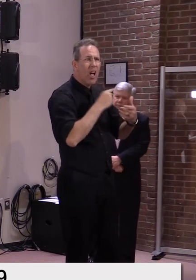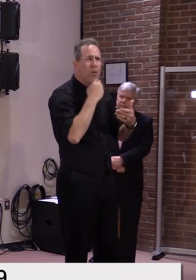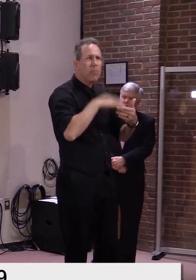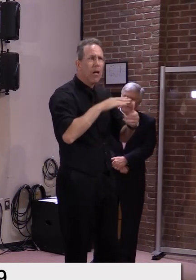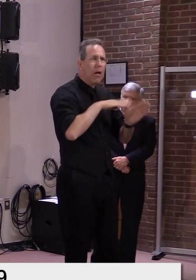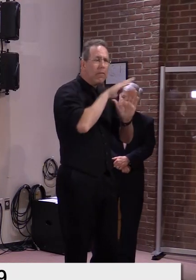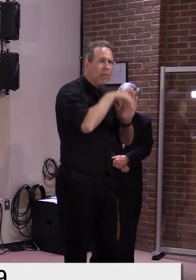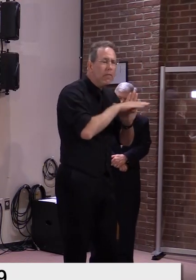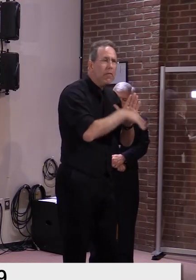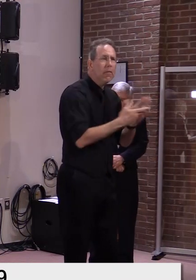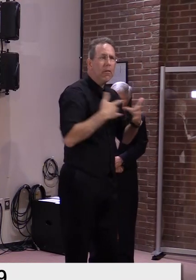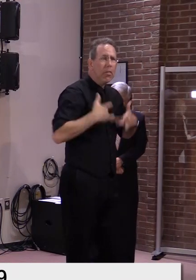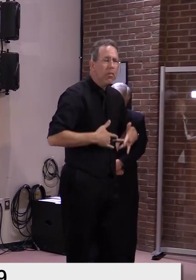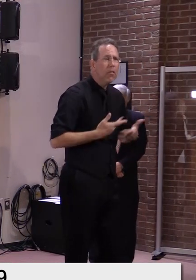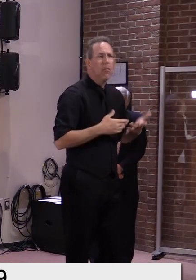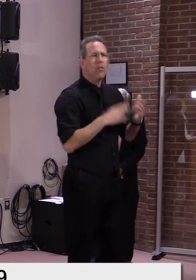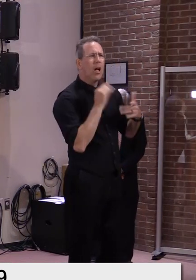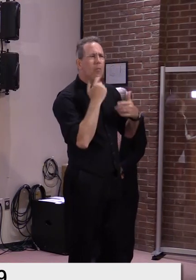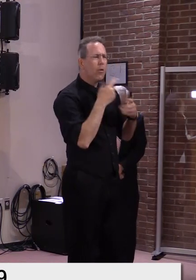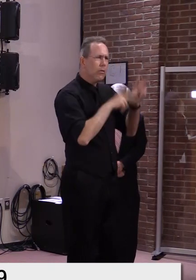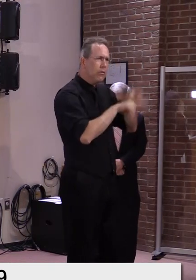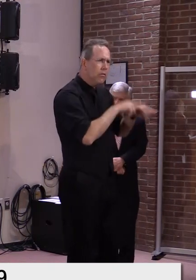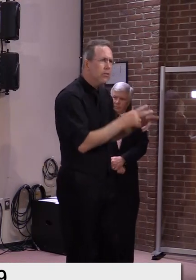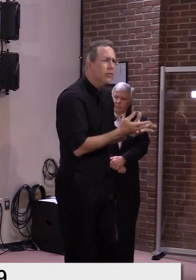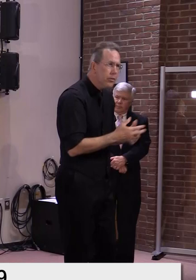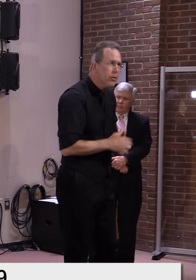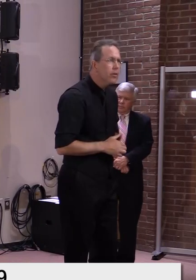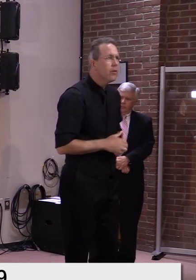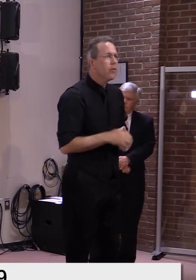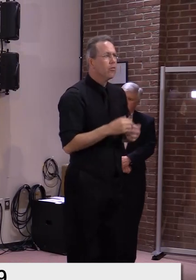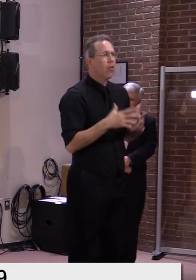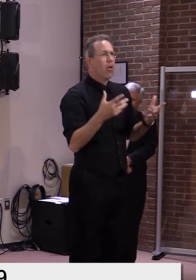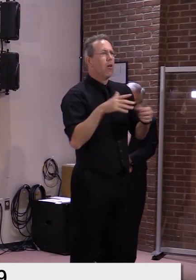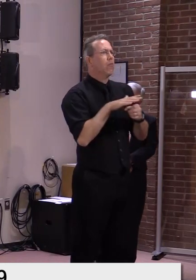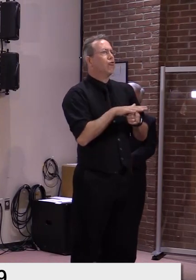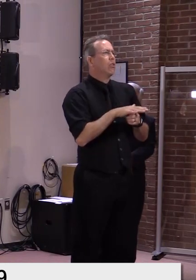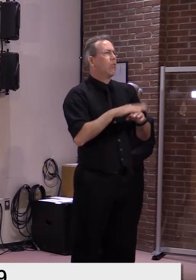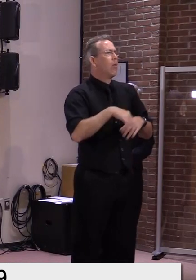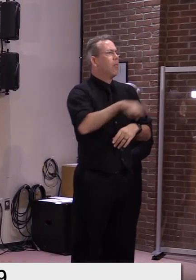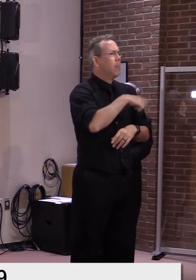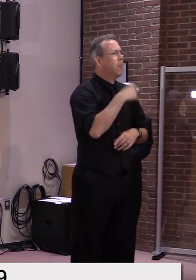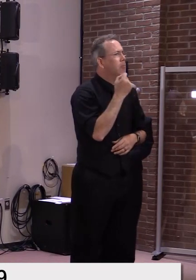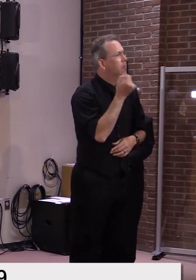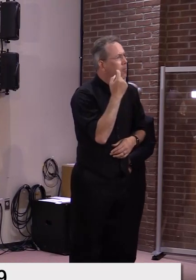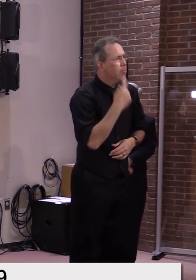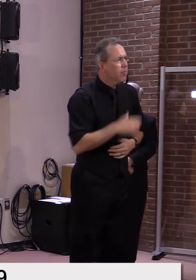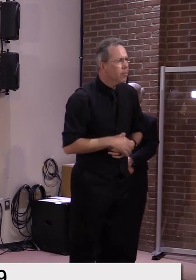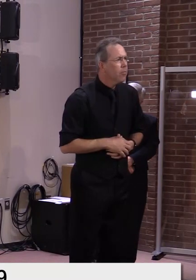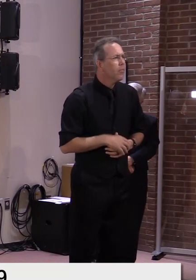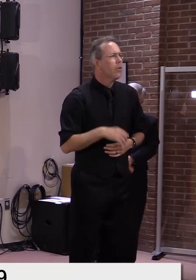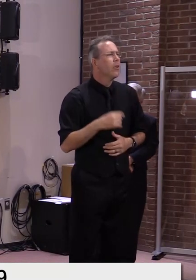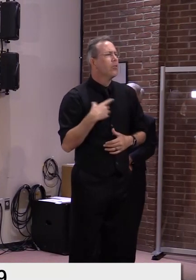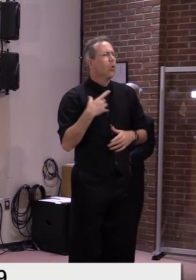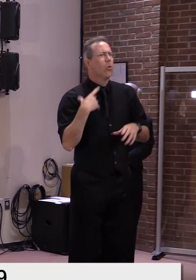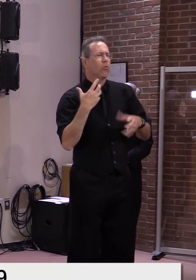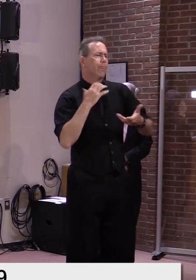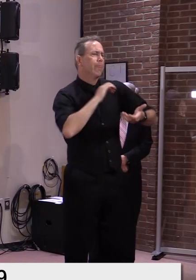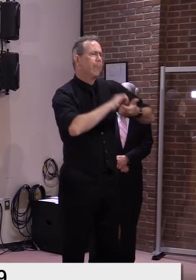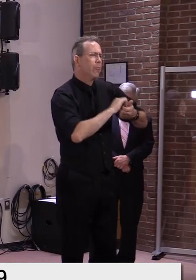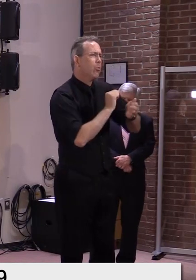extraordinary pressures that we have all been under, we also have a memorandum of understanding with the Department of Corrections that really